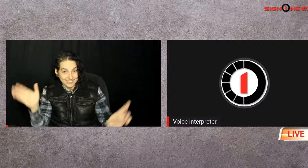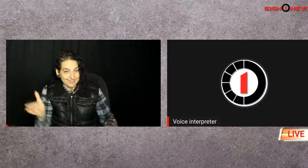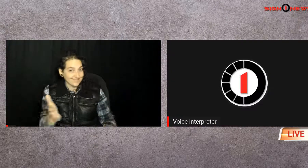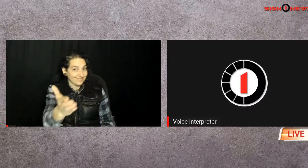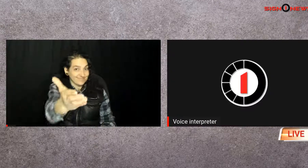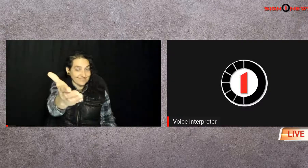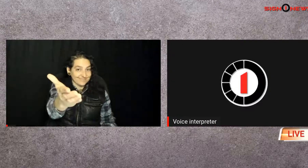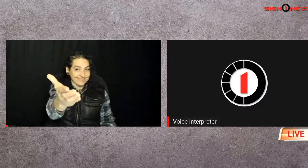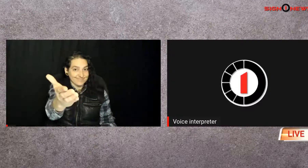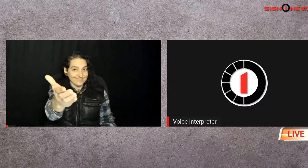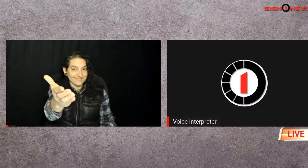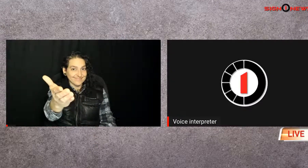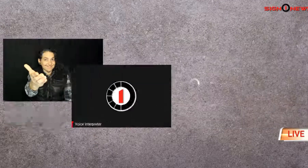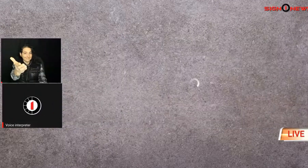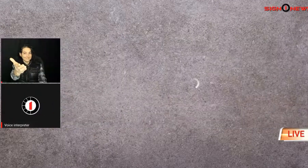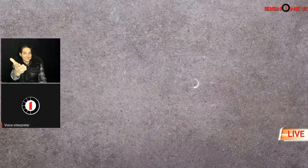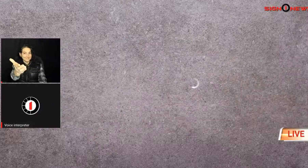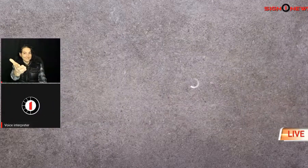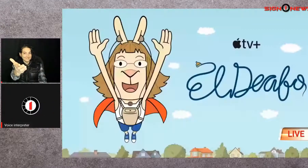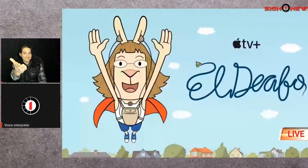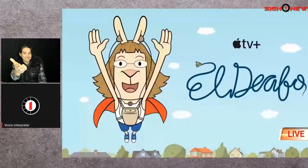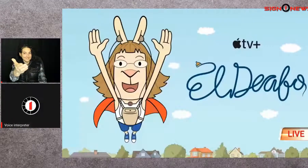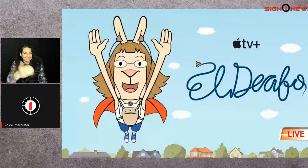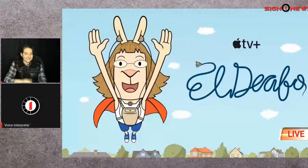Check it out.